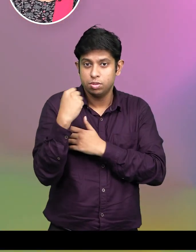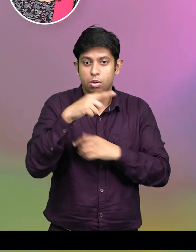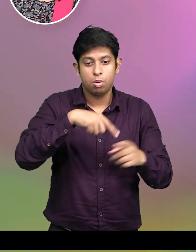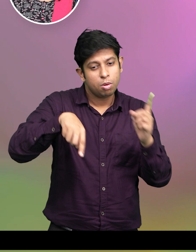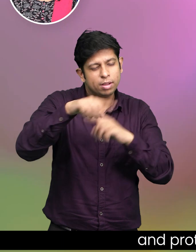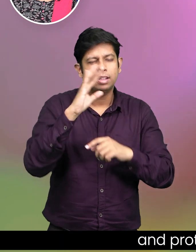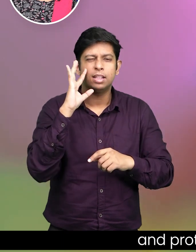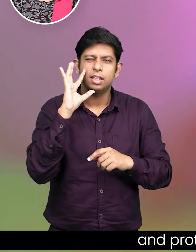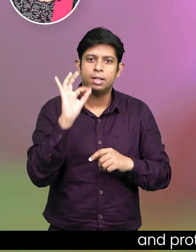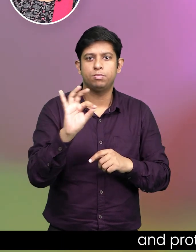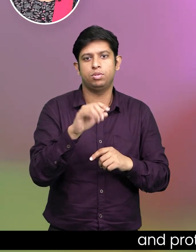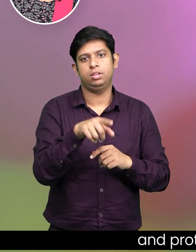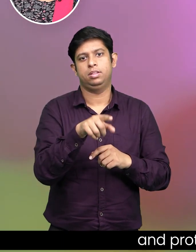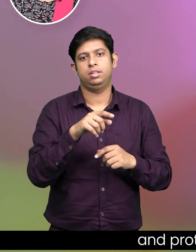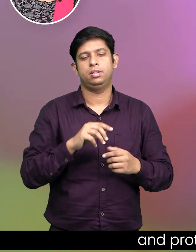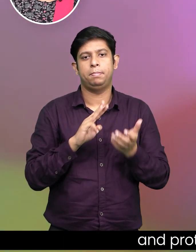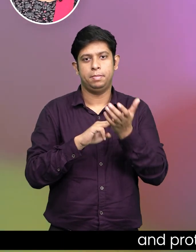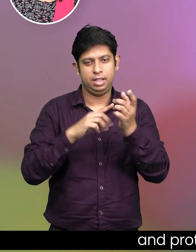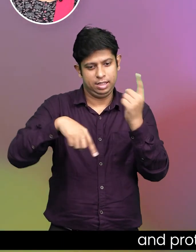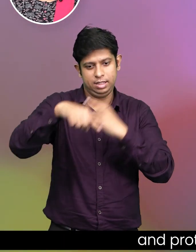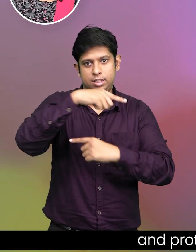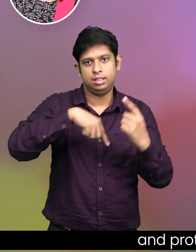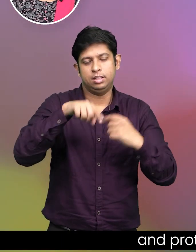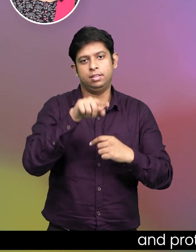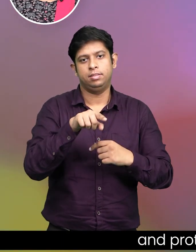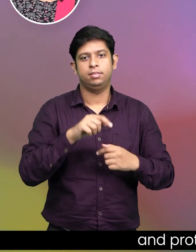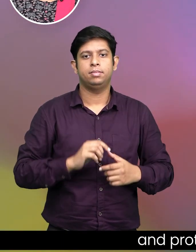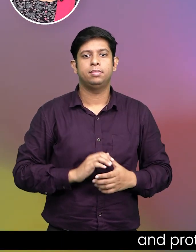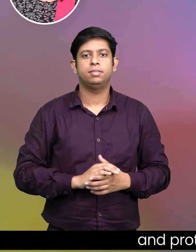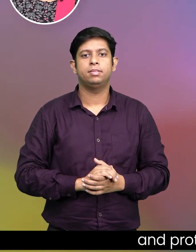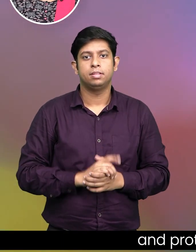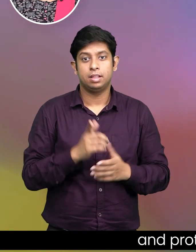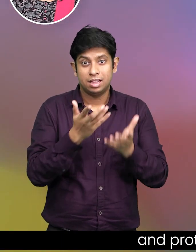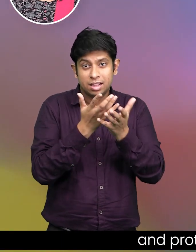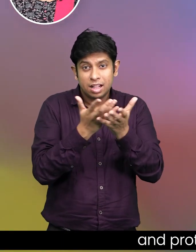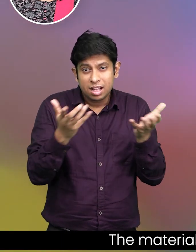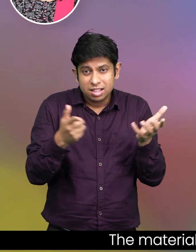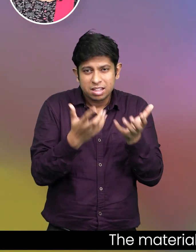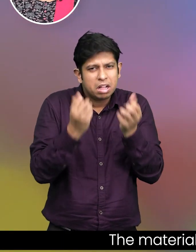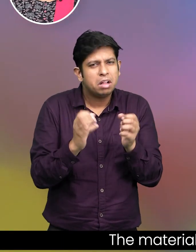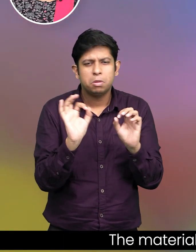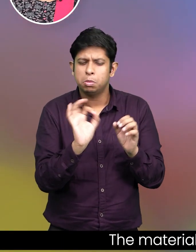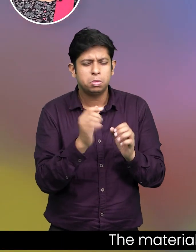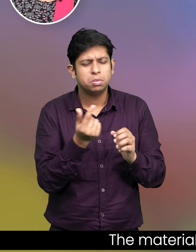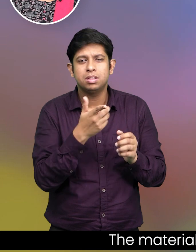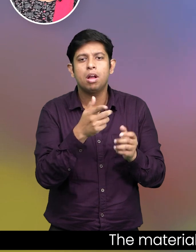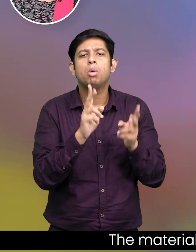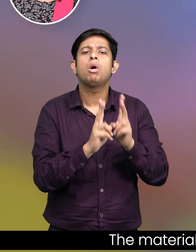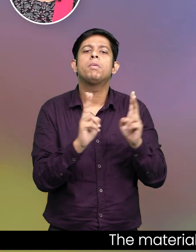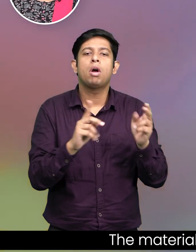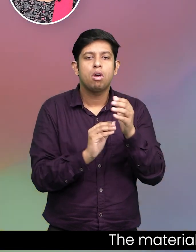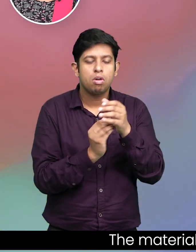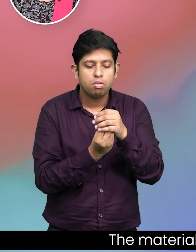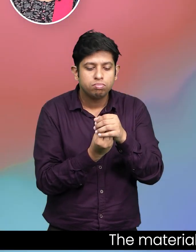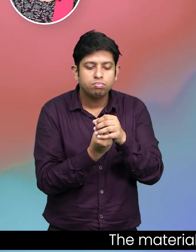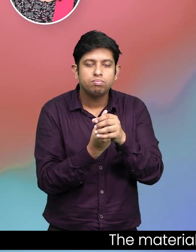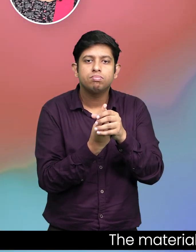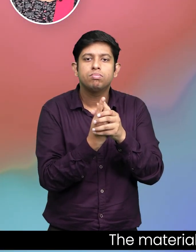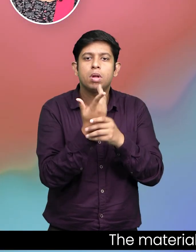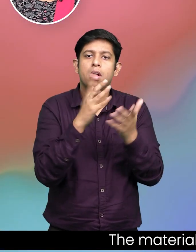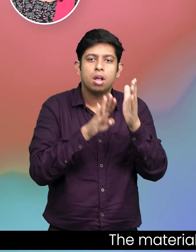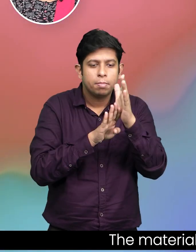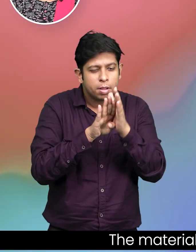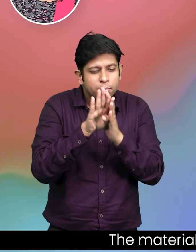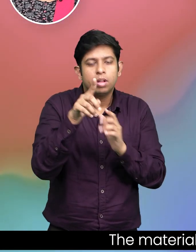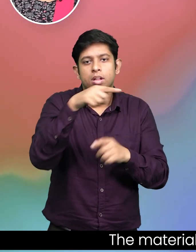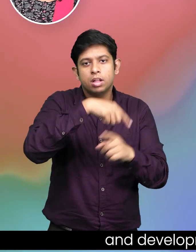fats, and proteins are primary metabolites. The materials are required for